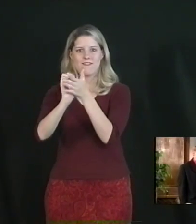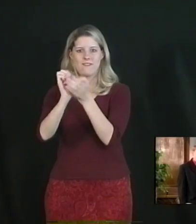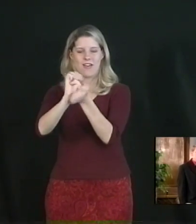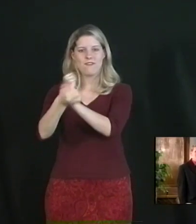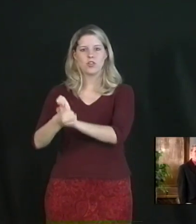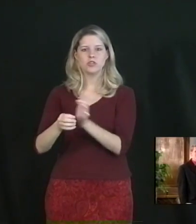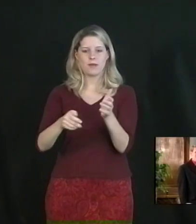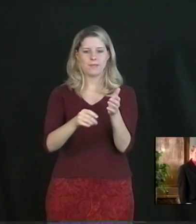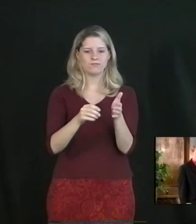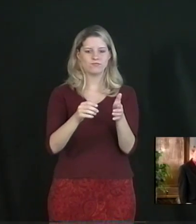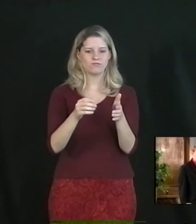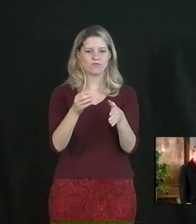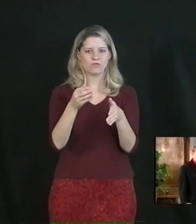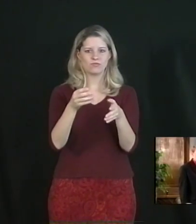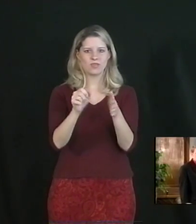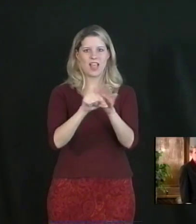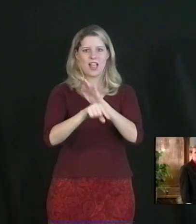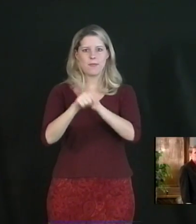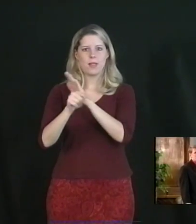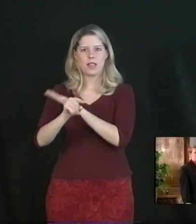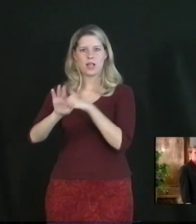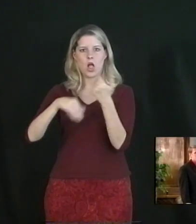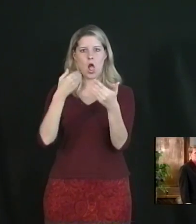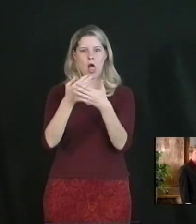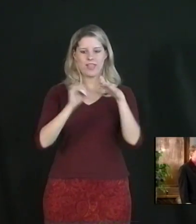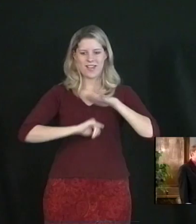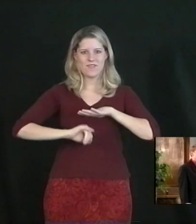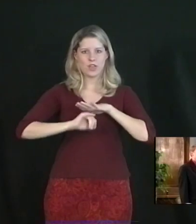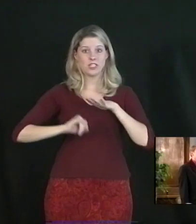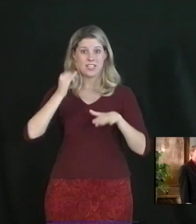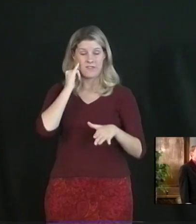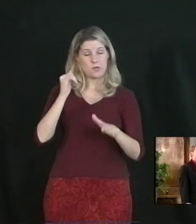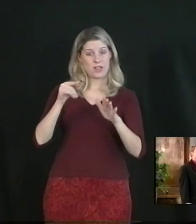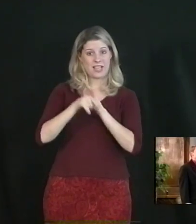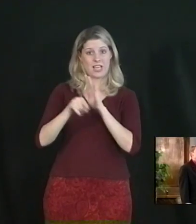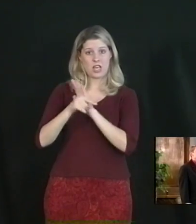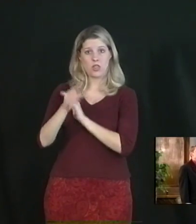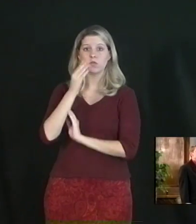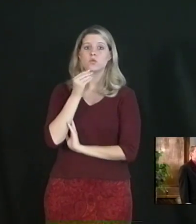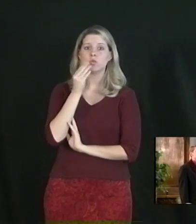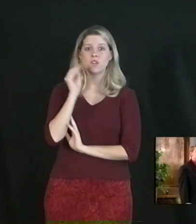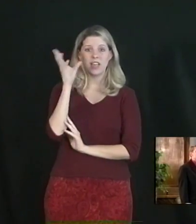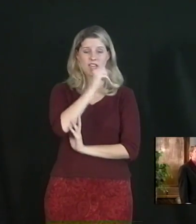eliminating what he thought were the inferiors. If he would have killed all the Jews, guess who would have been next?